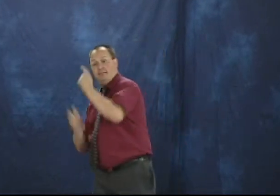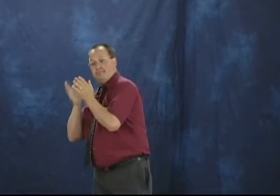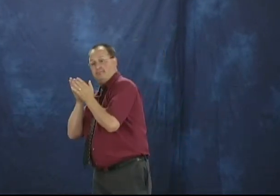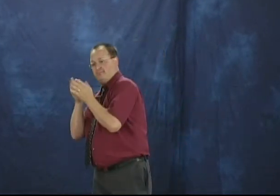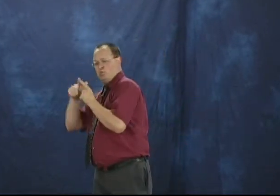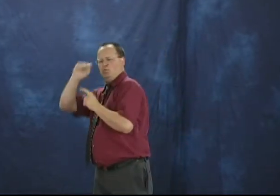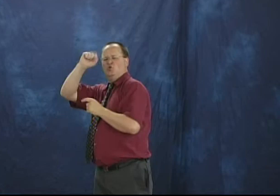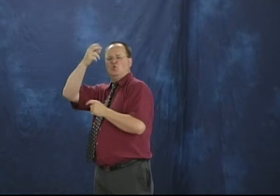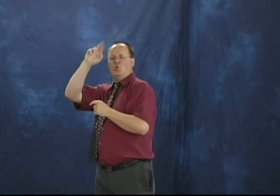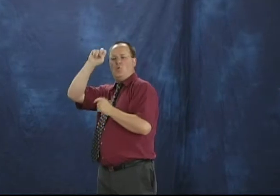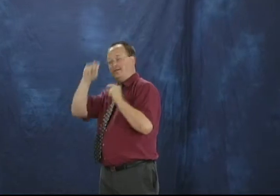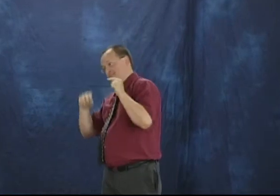all night